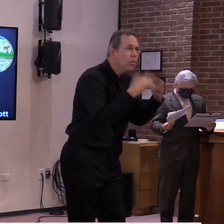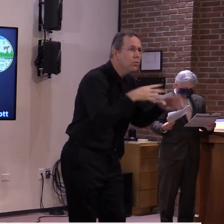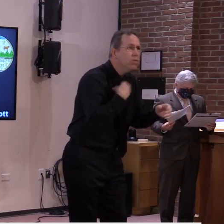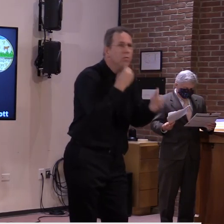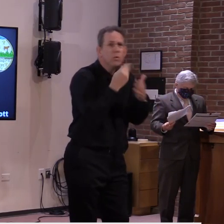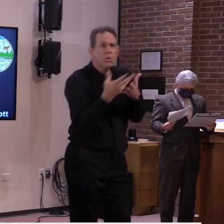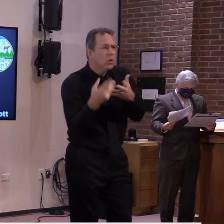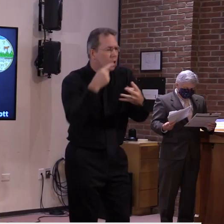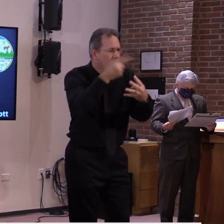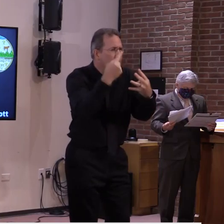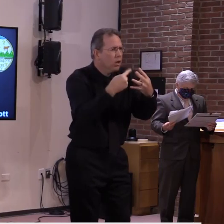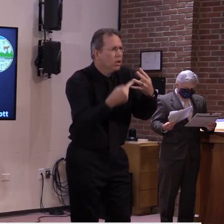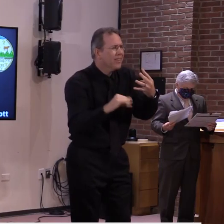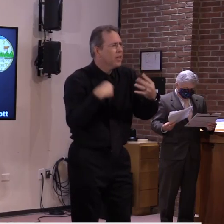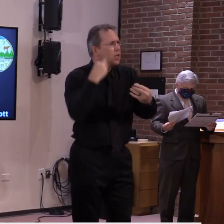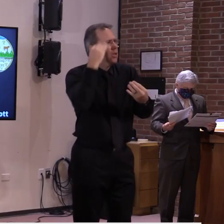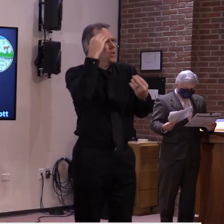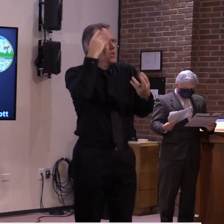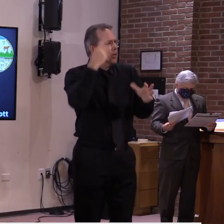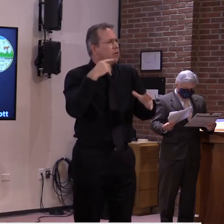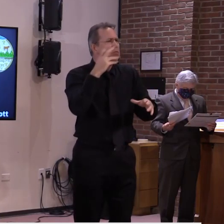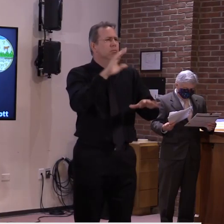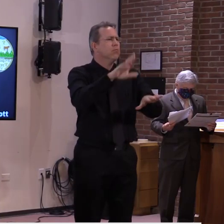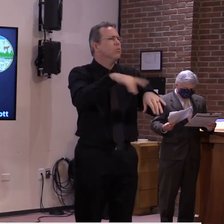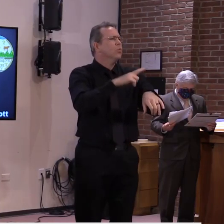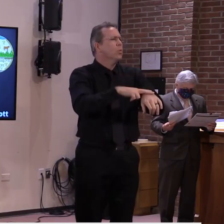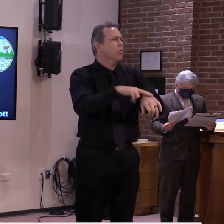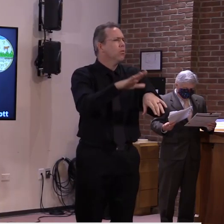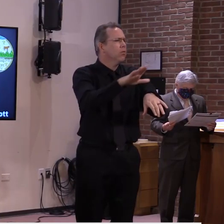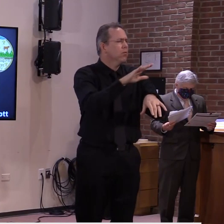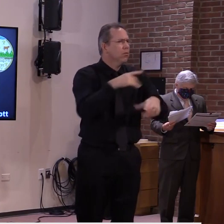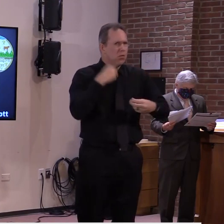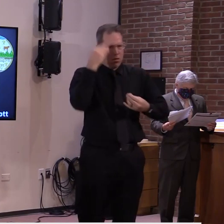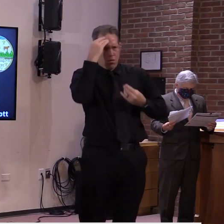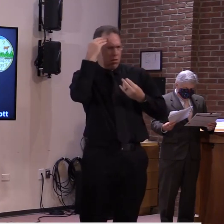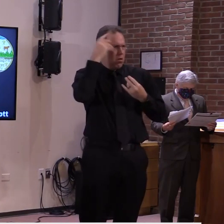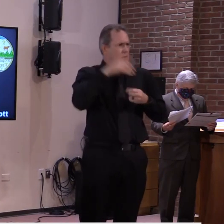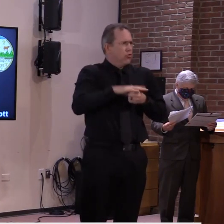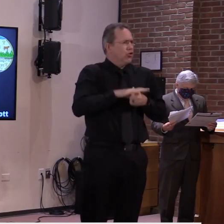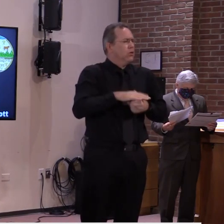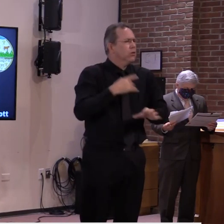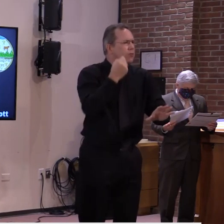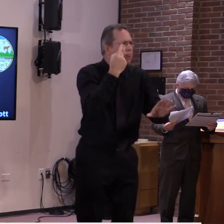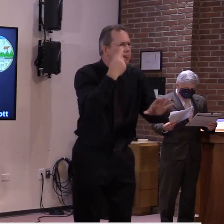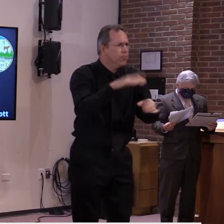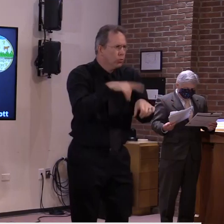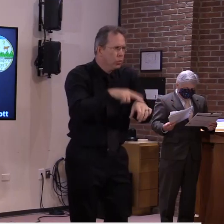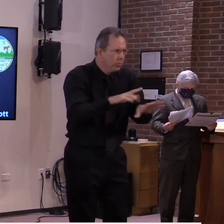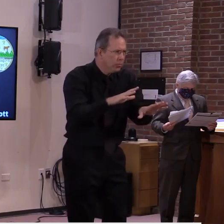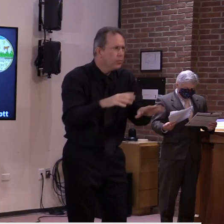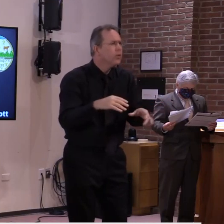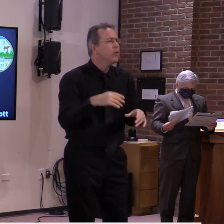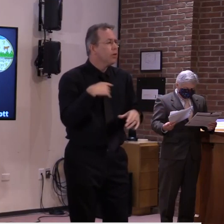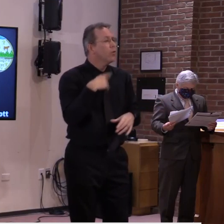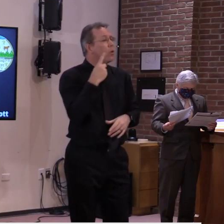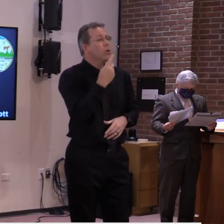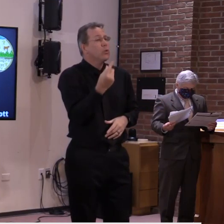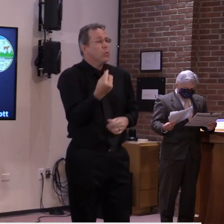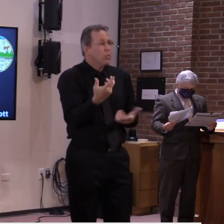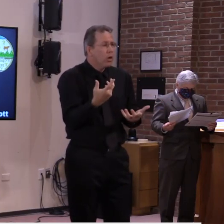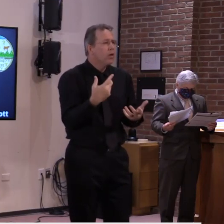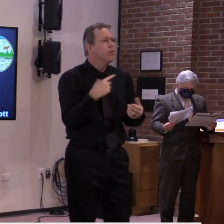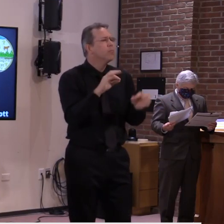a very abnormal event. One thing we can all do is reach out to our loved ones on the